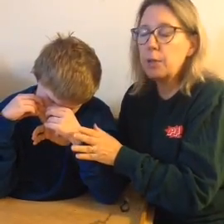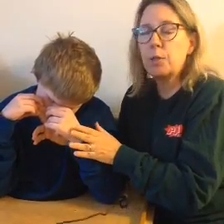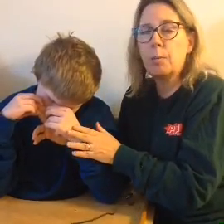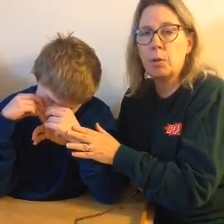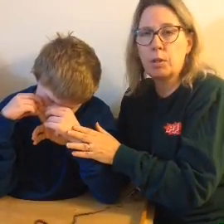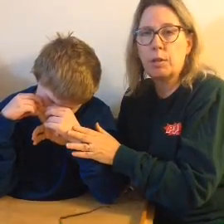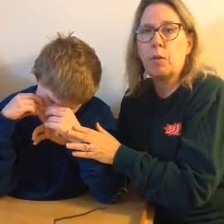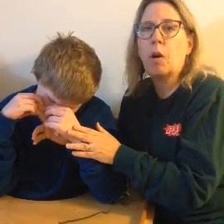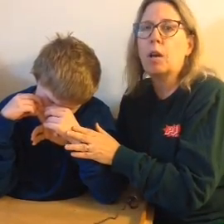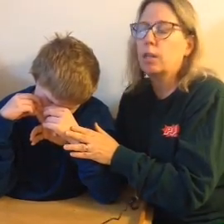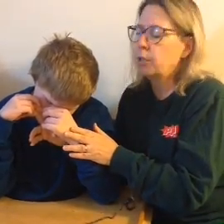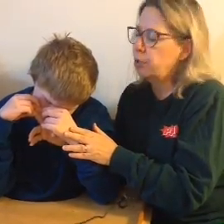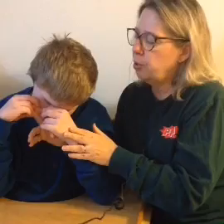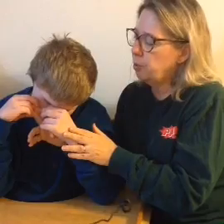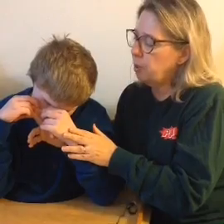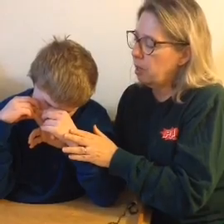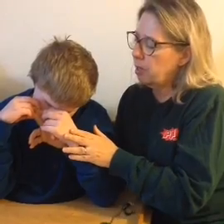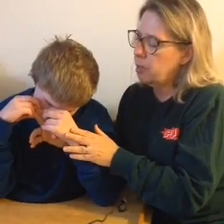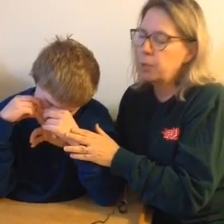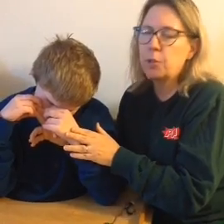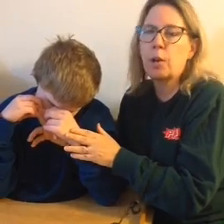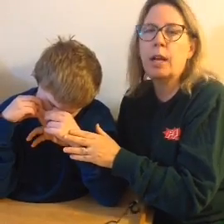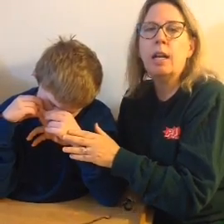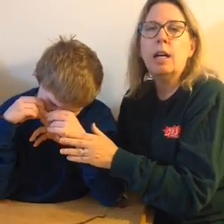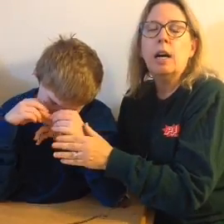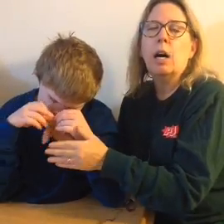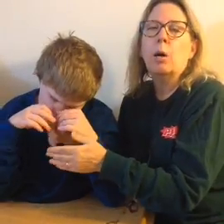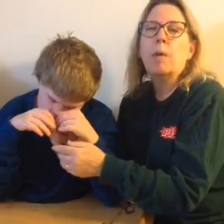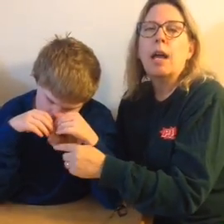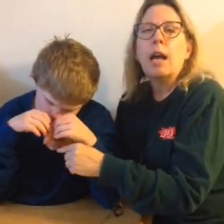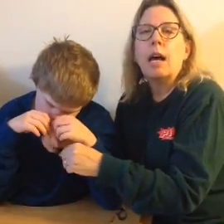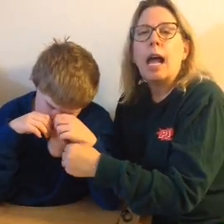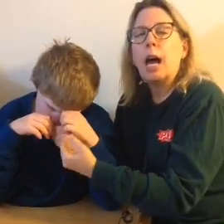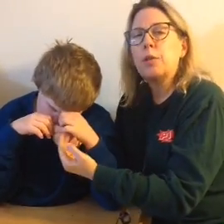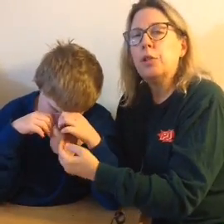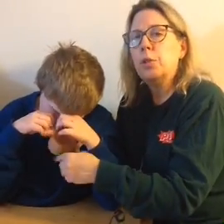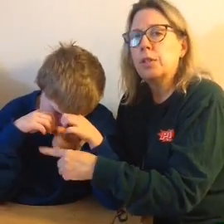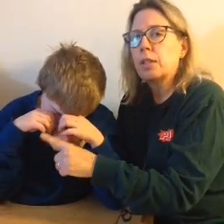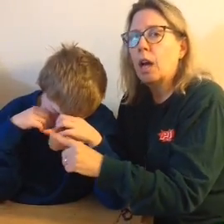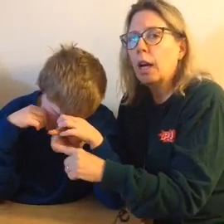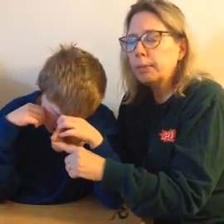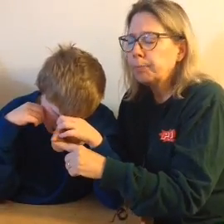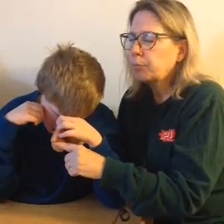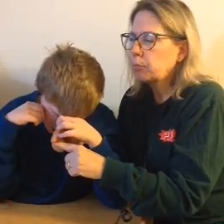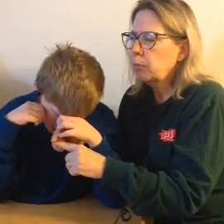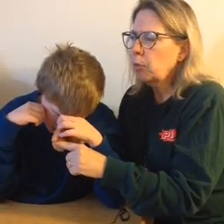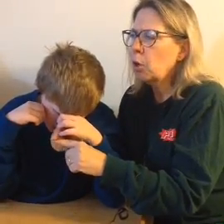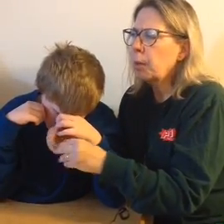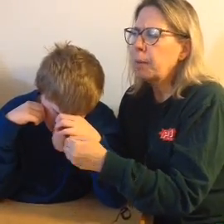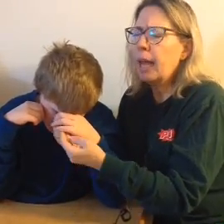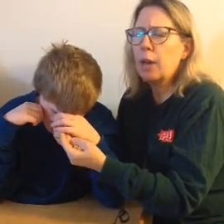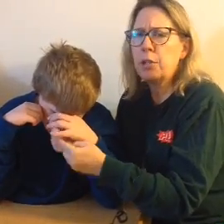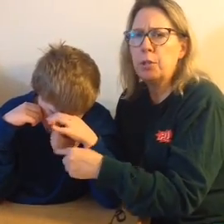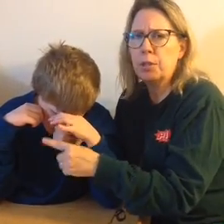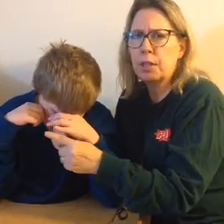it mostly for is to demonstrate how to do a sign, or maybe how to do a